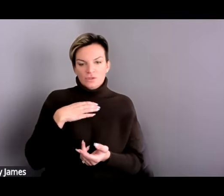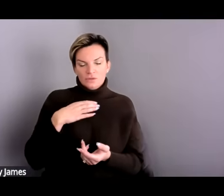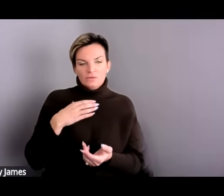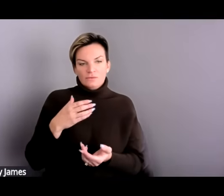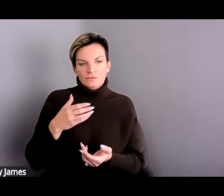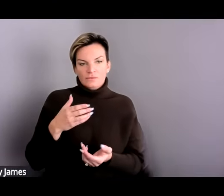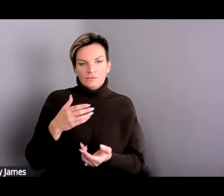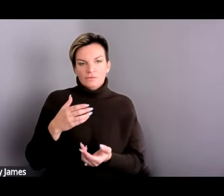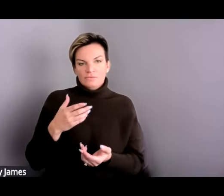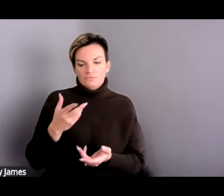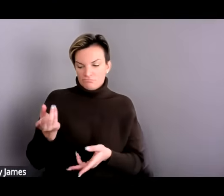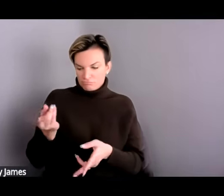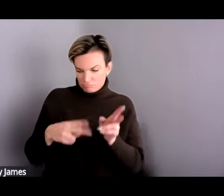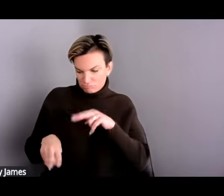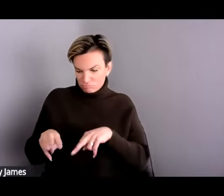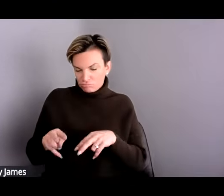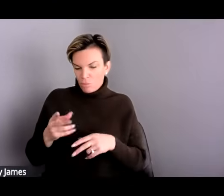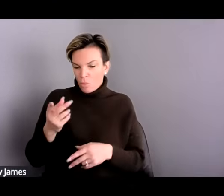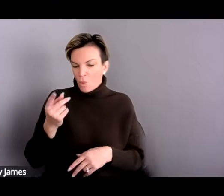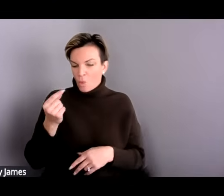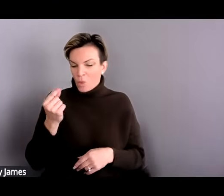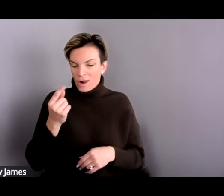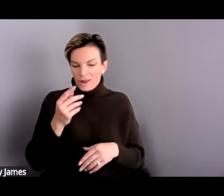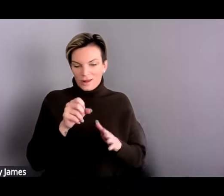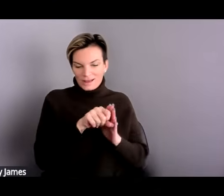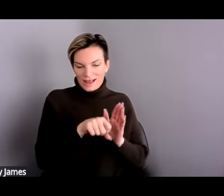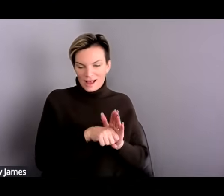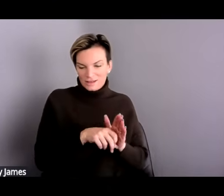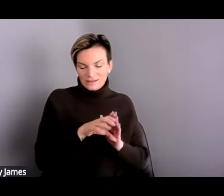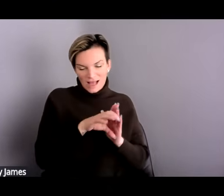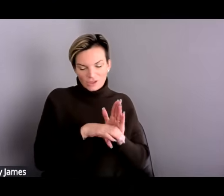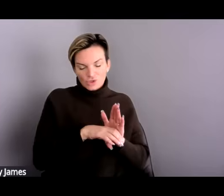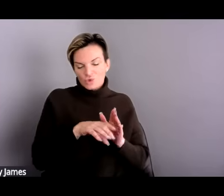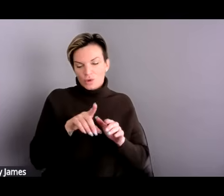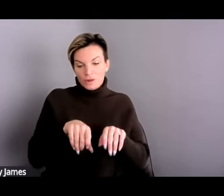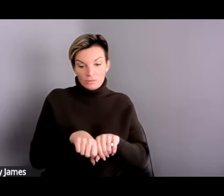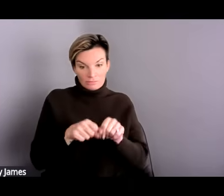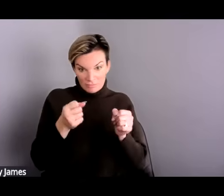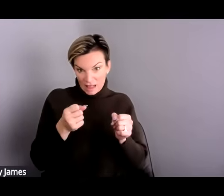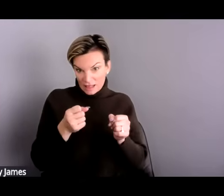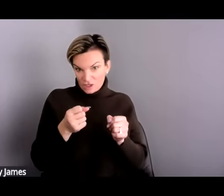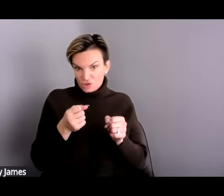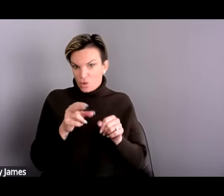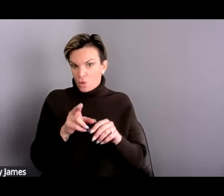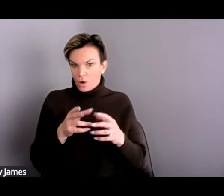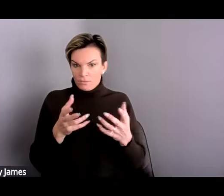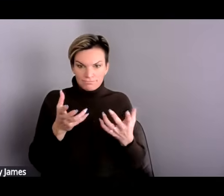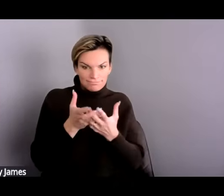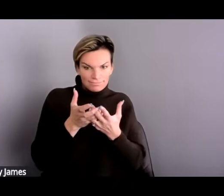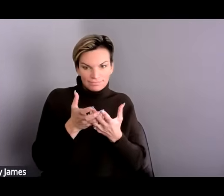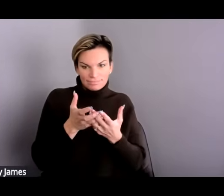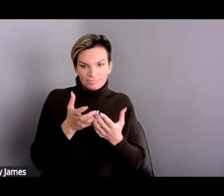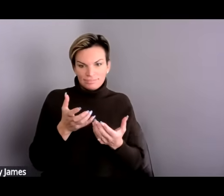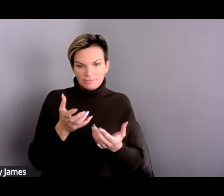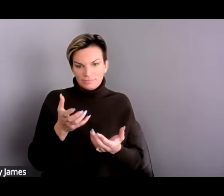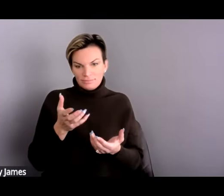potential constitutional challenges to that draft legislation Right. based on the case law. Like that way you'd have a more specific question to answer. That makes more sense.